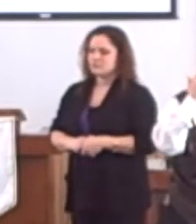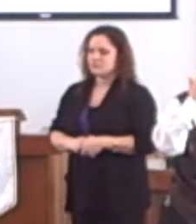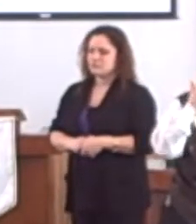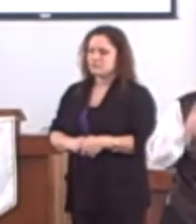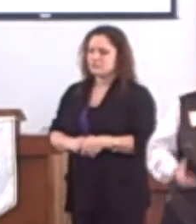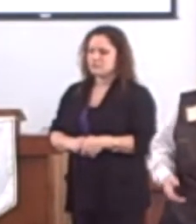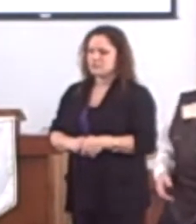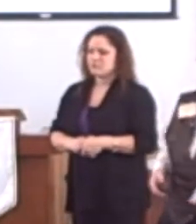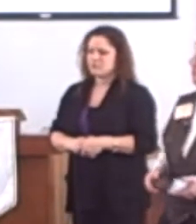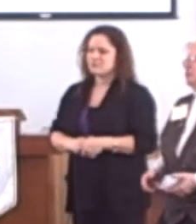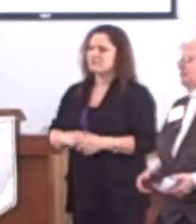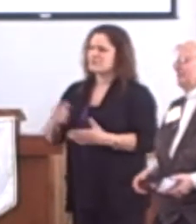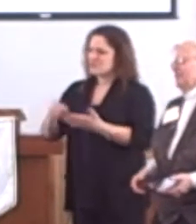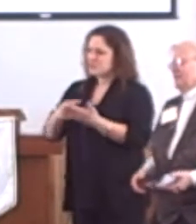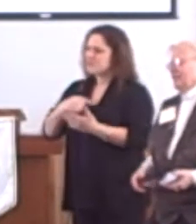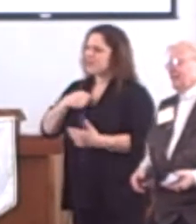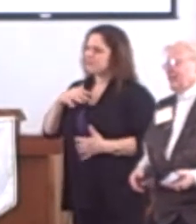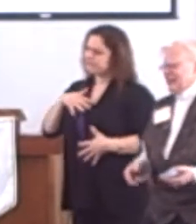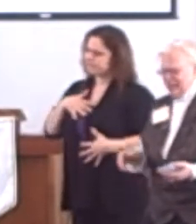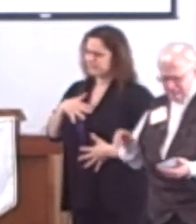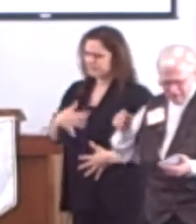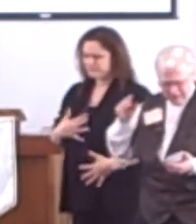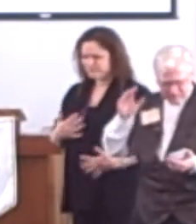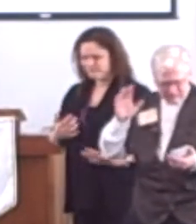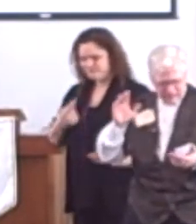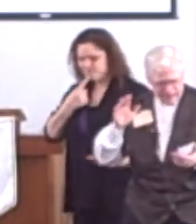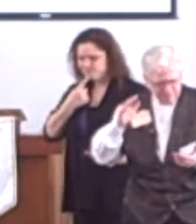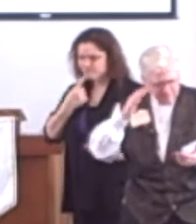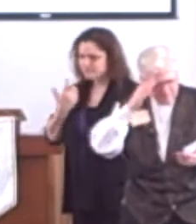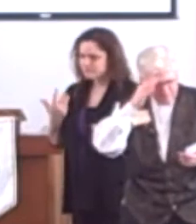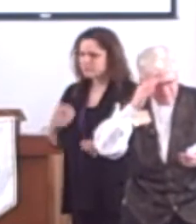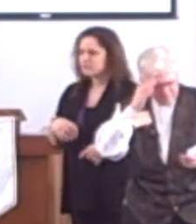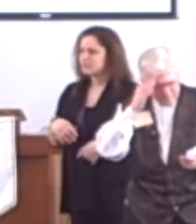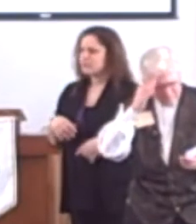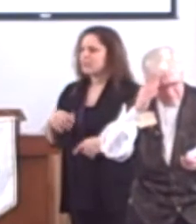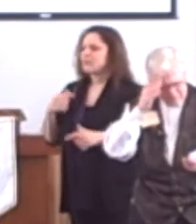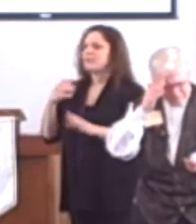And I get discouraged. And then I stop